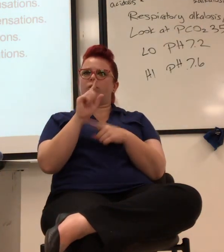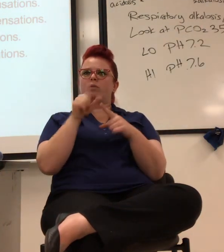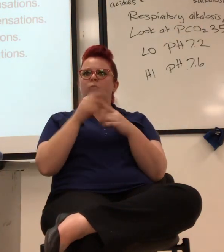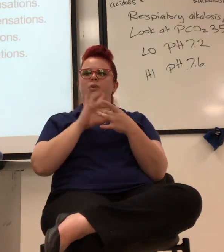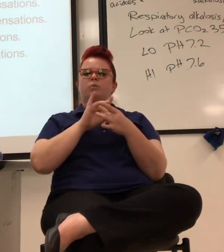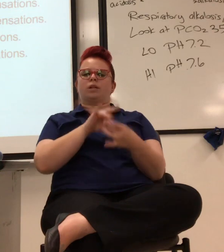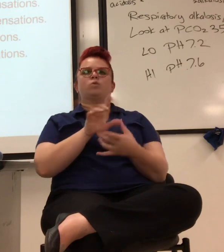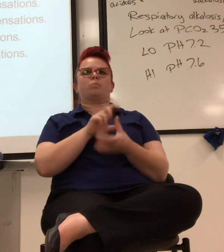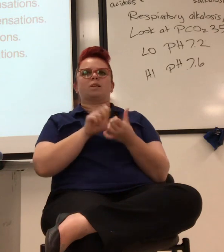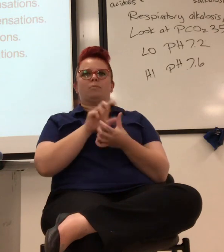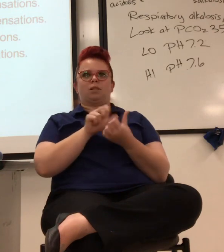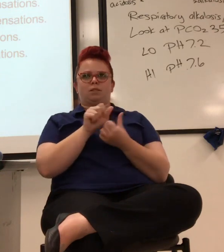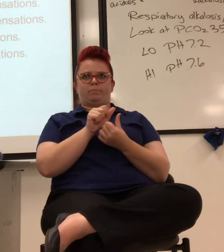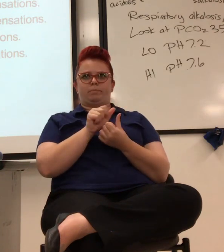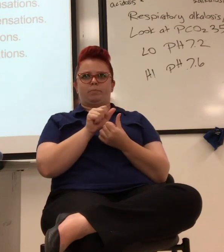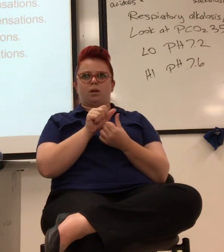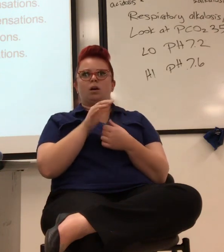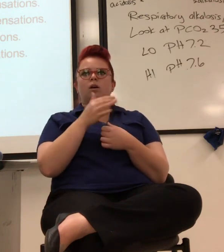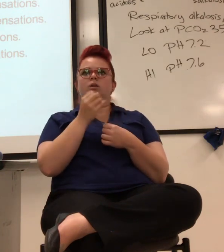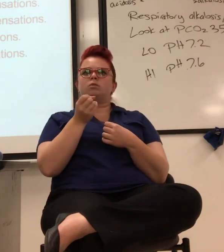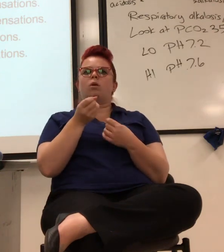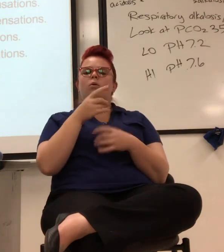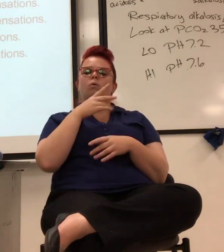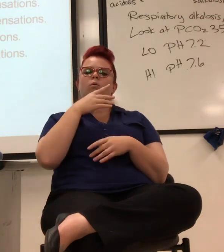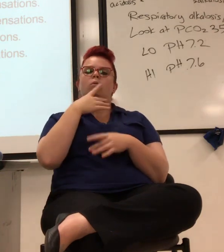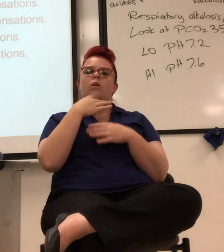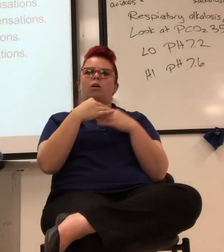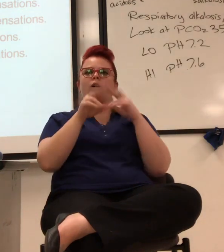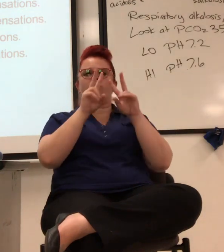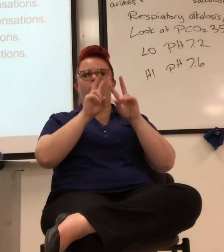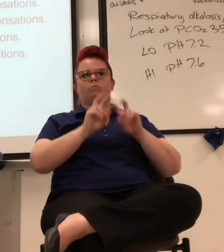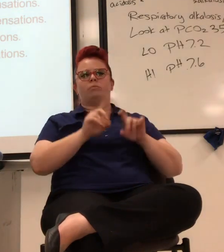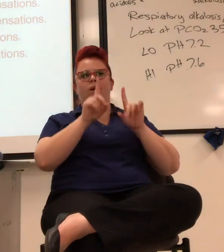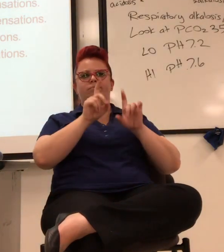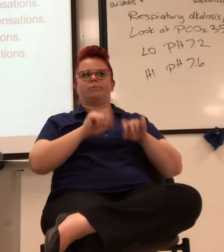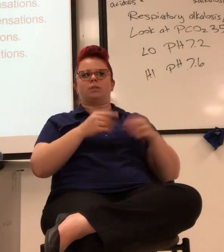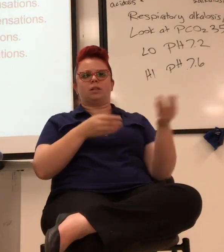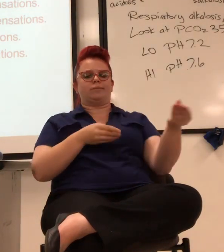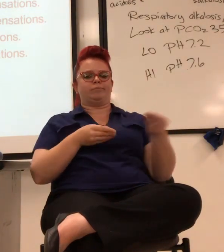And the value, normal range, should be 22 to 26.